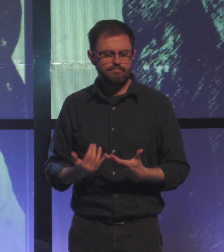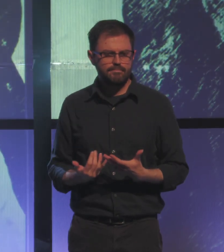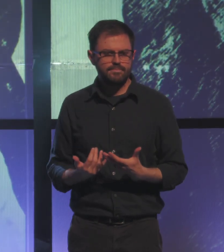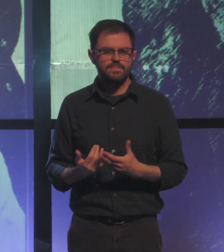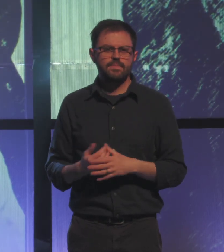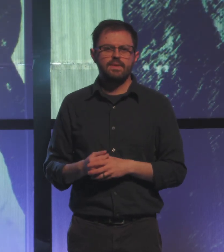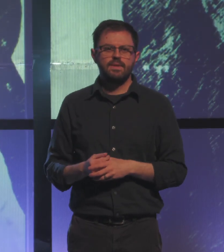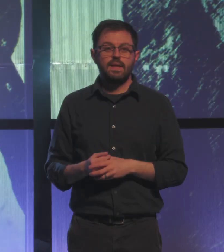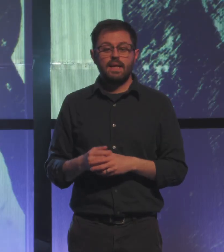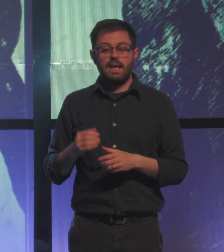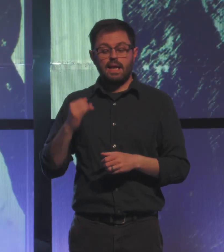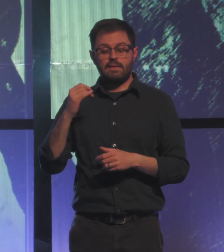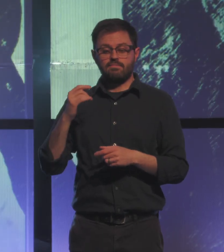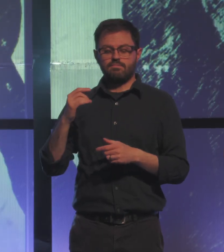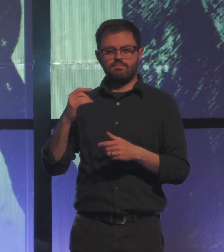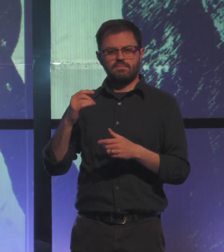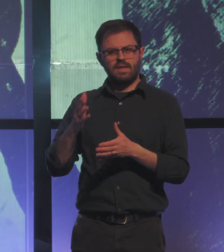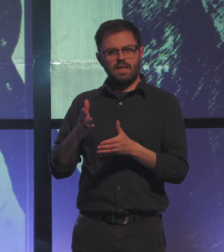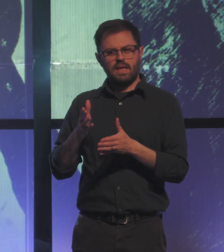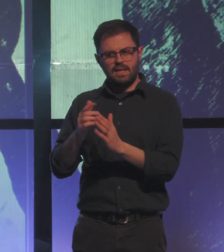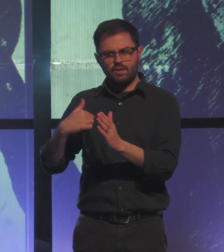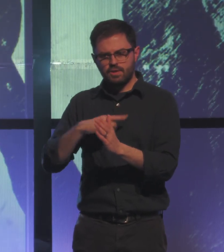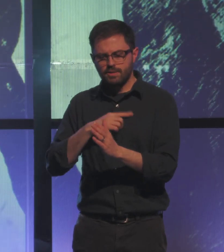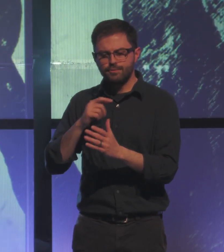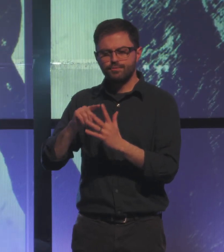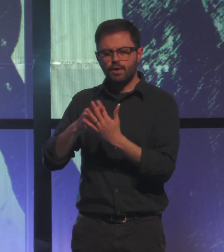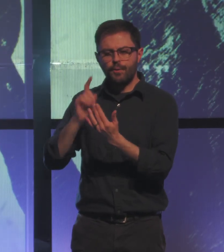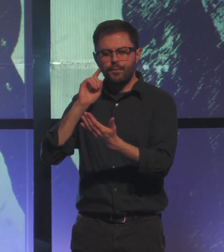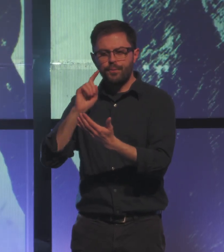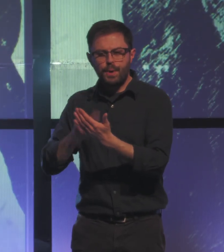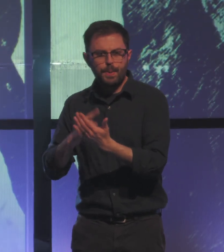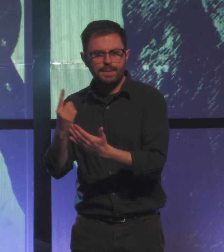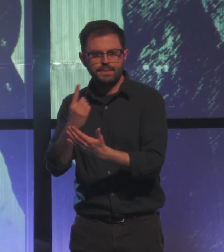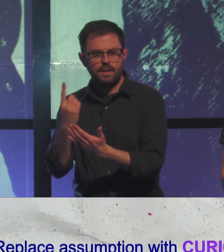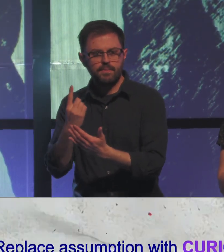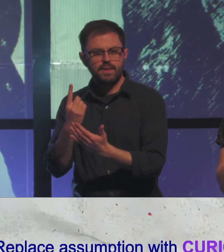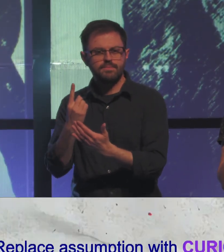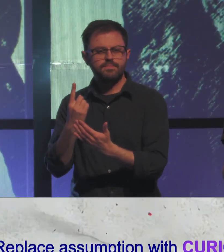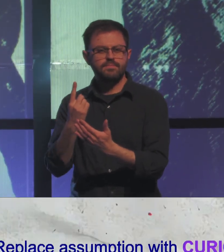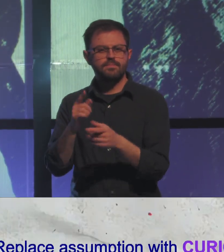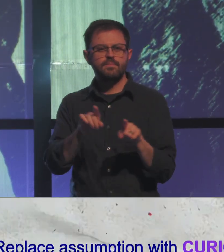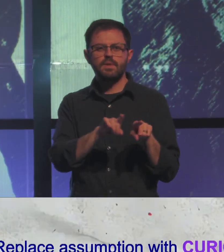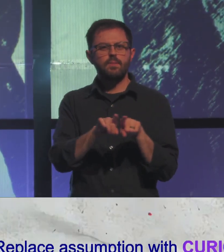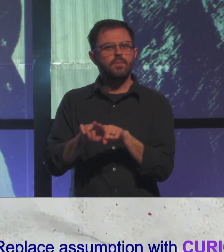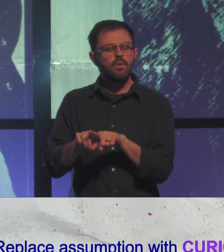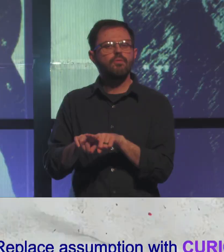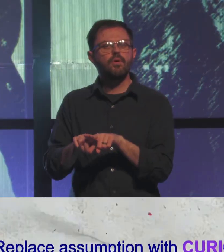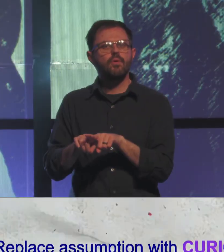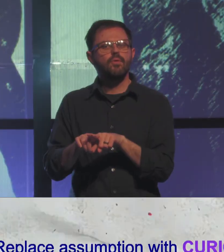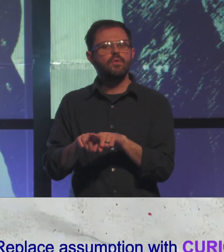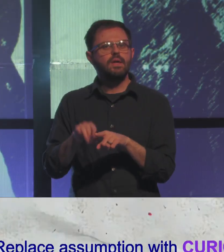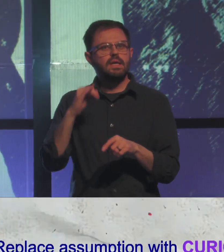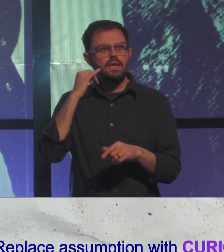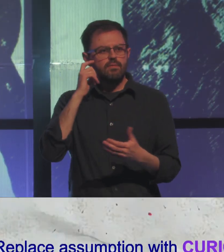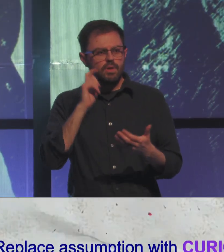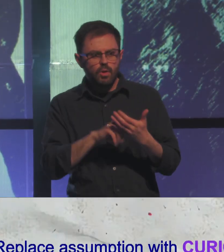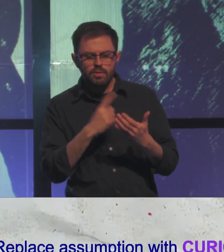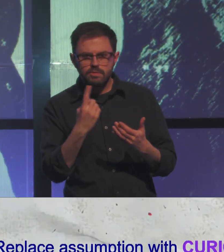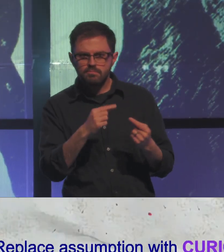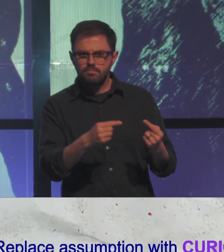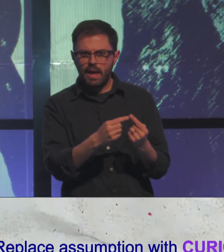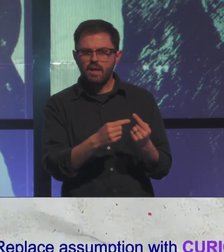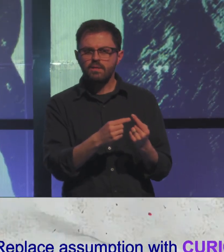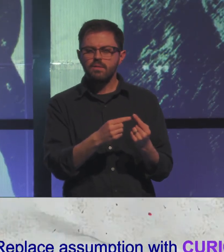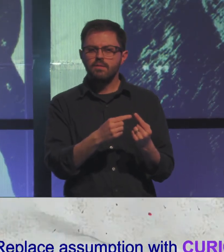So we can begin to notice, but also in this noticing, I think that there's quite a need to replace assumption with curiosity. I